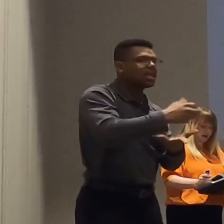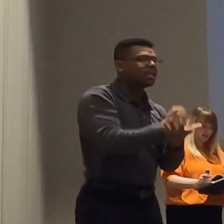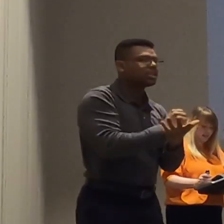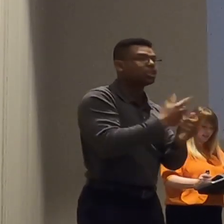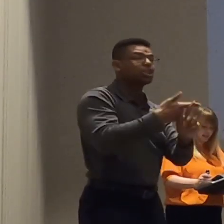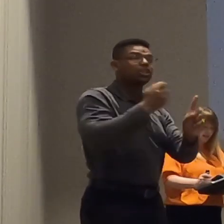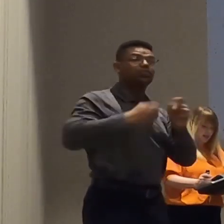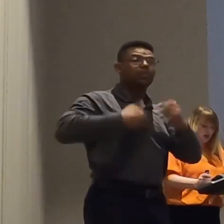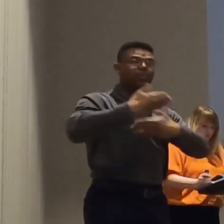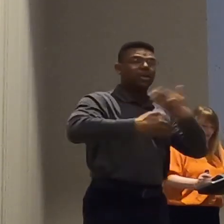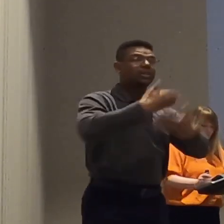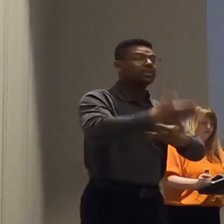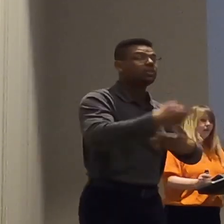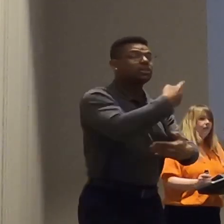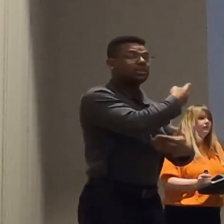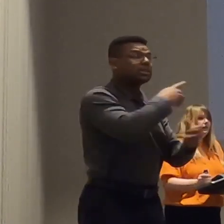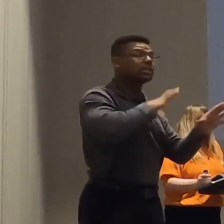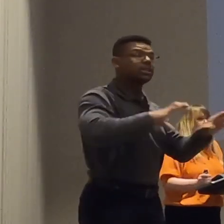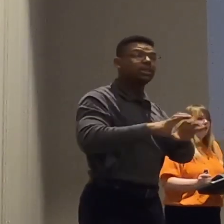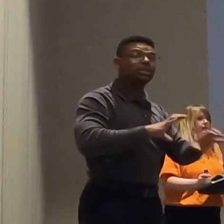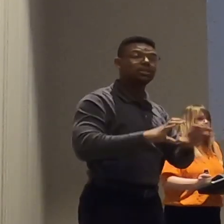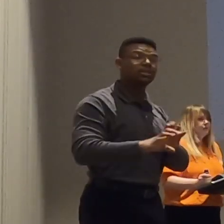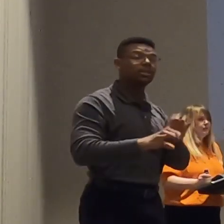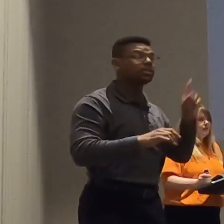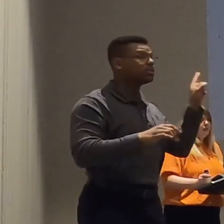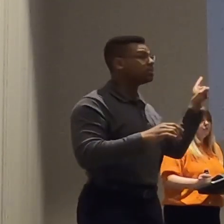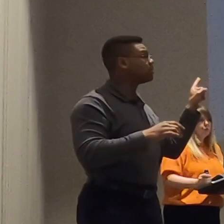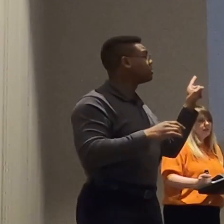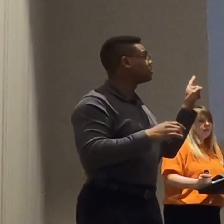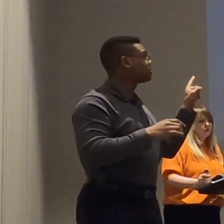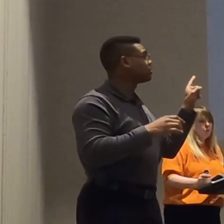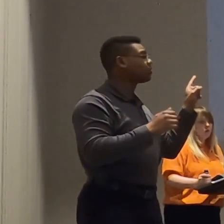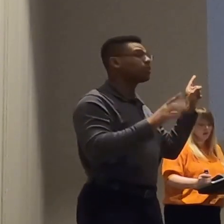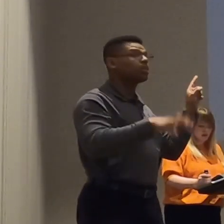series he did when he found a